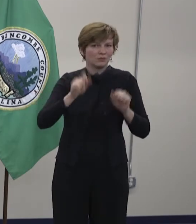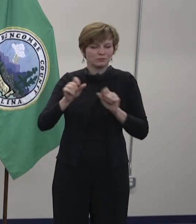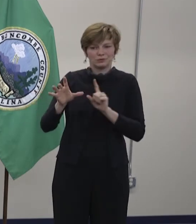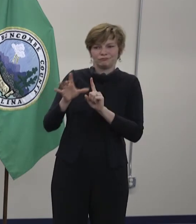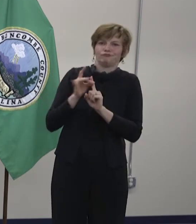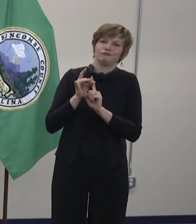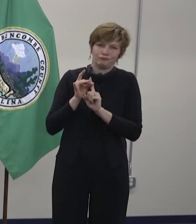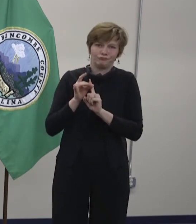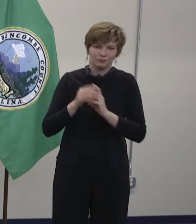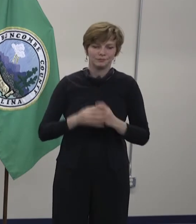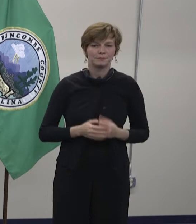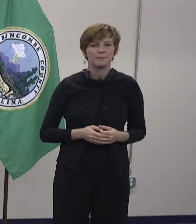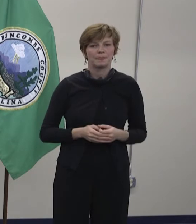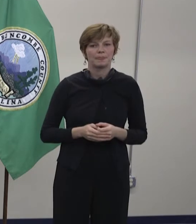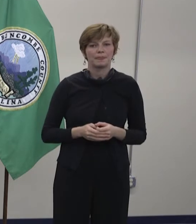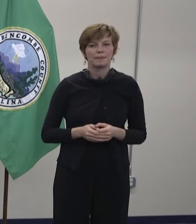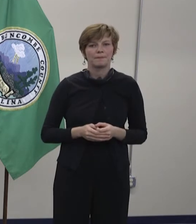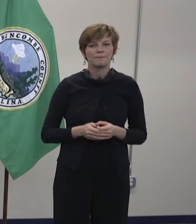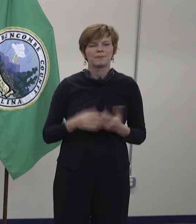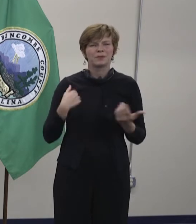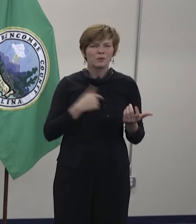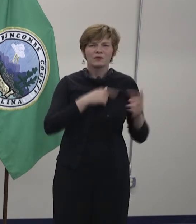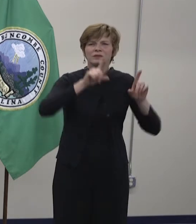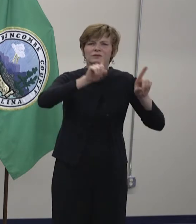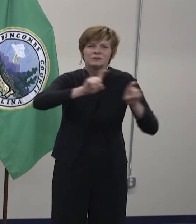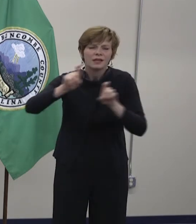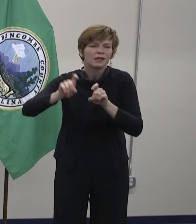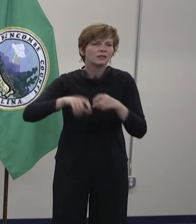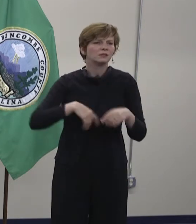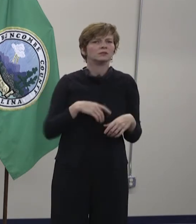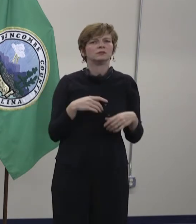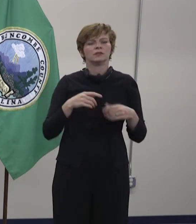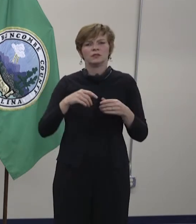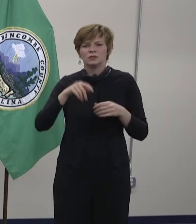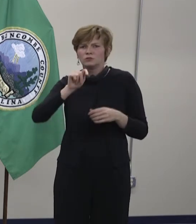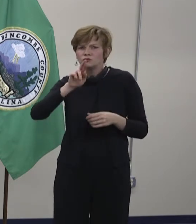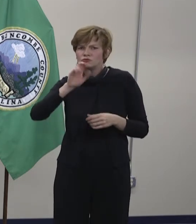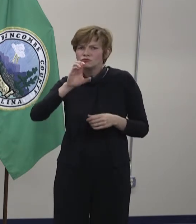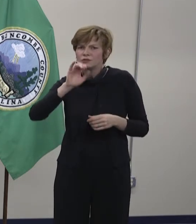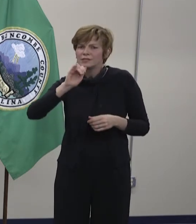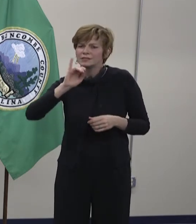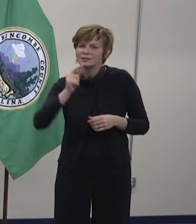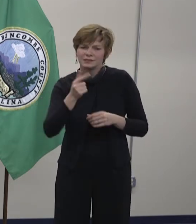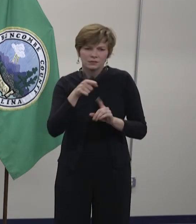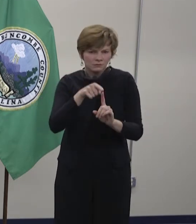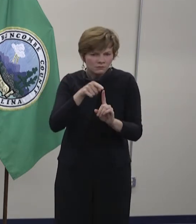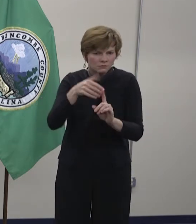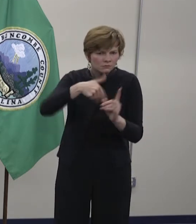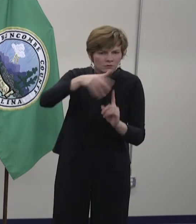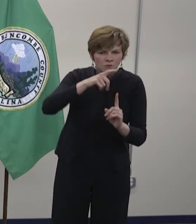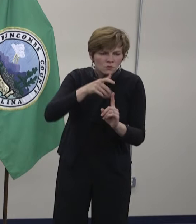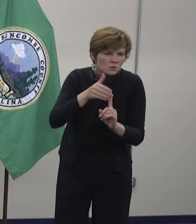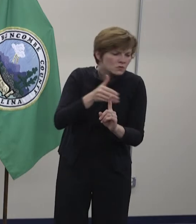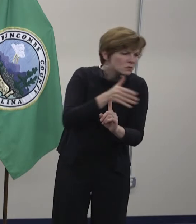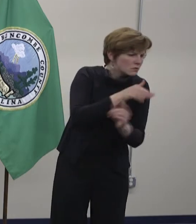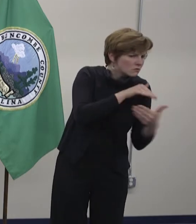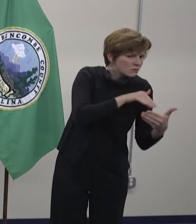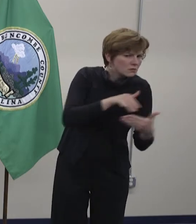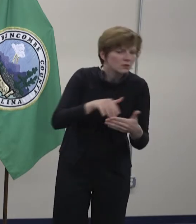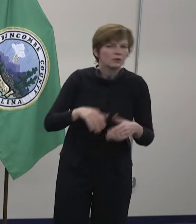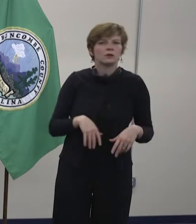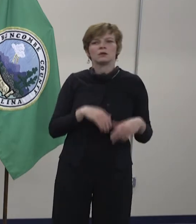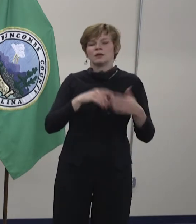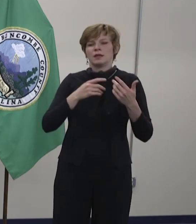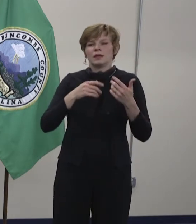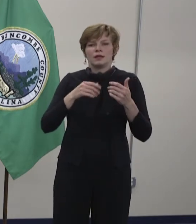The goal of testing and tracing and isolating is to keep COVID-19 from spreading throughout our community.